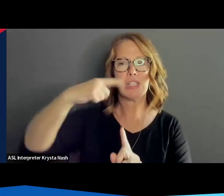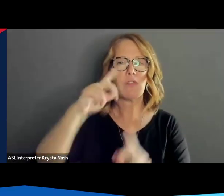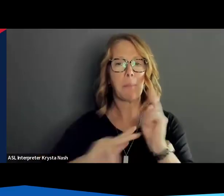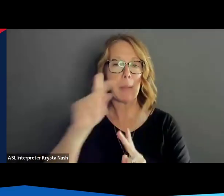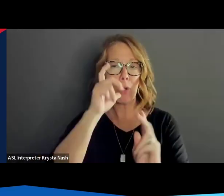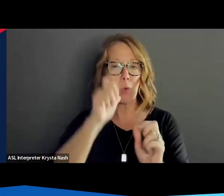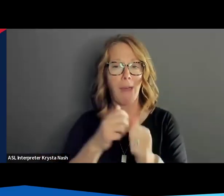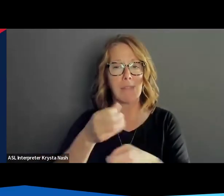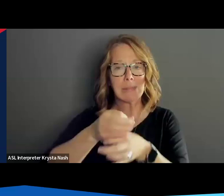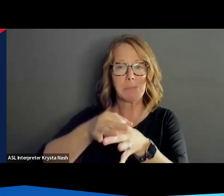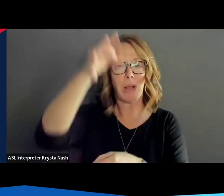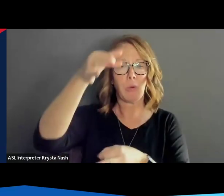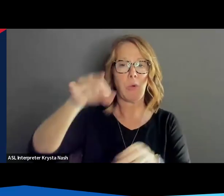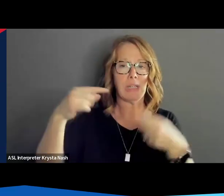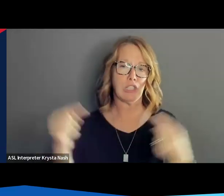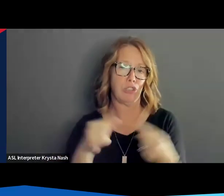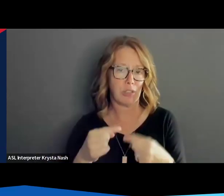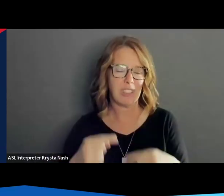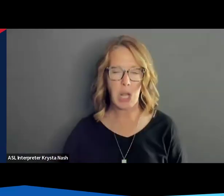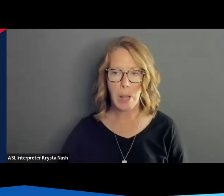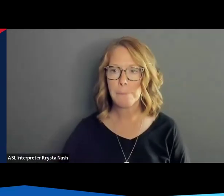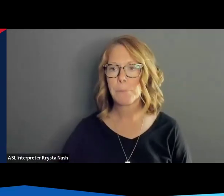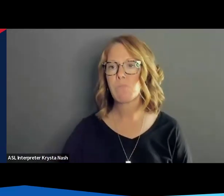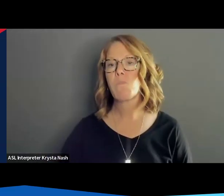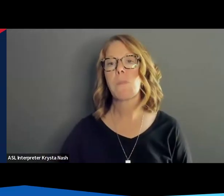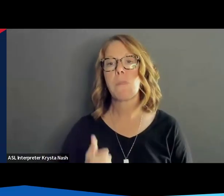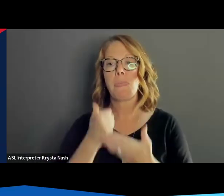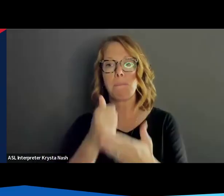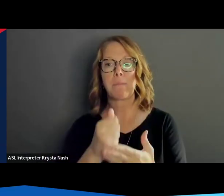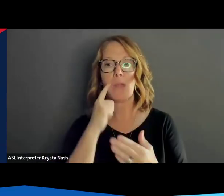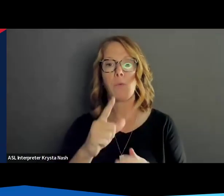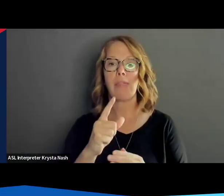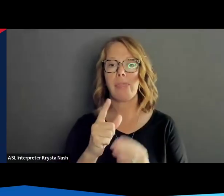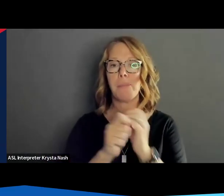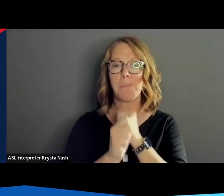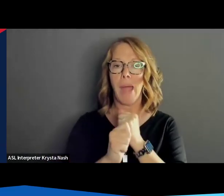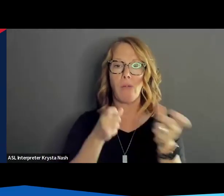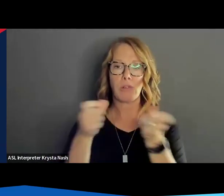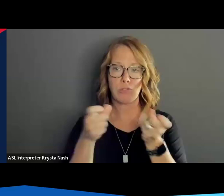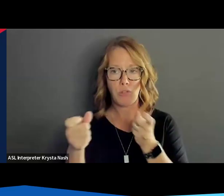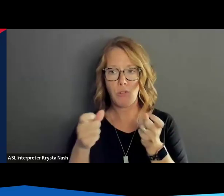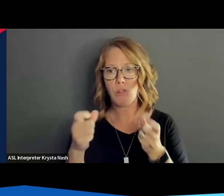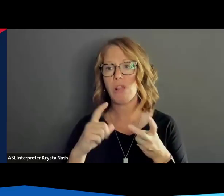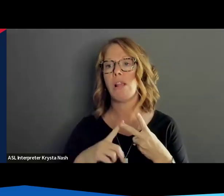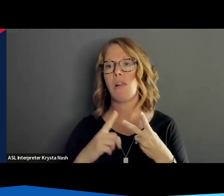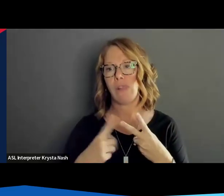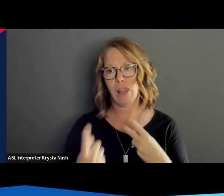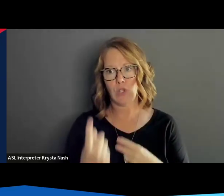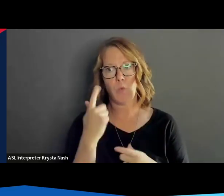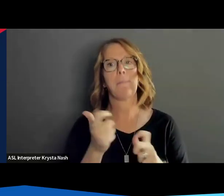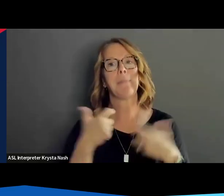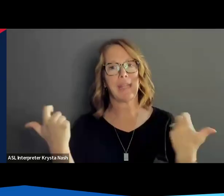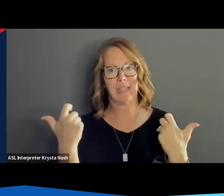spinal cord injury. And so it's to help with bowel control, because that's one of the